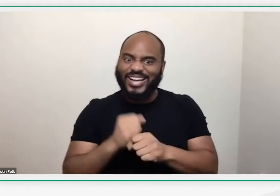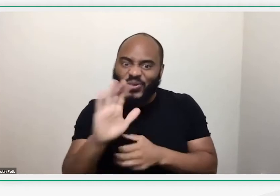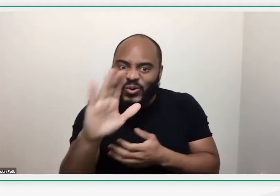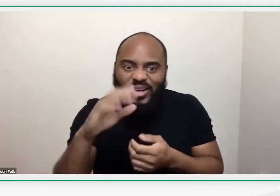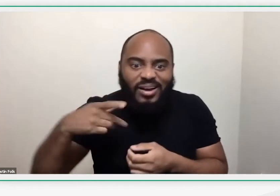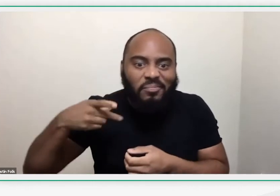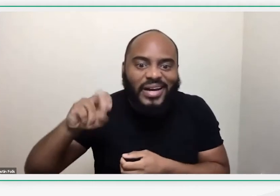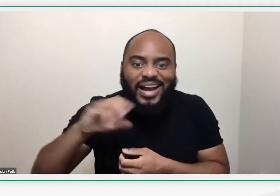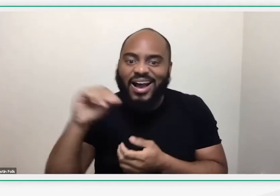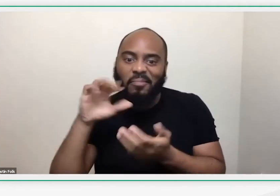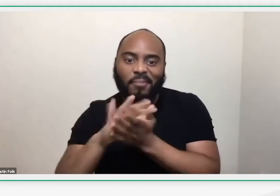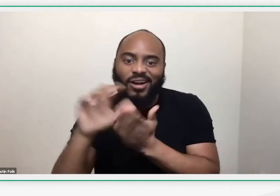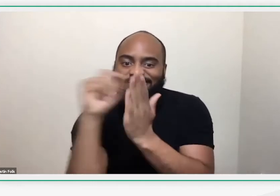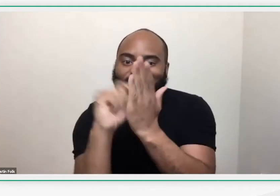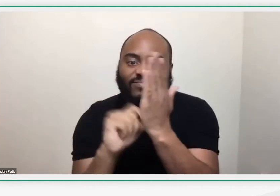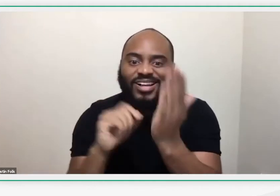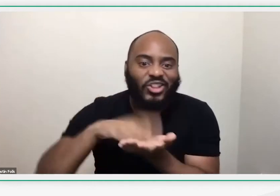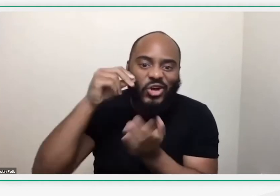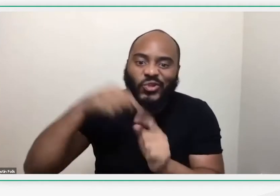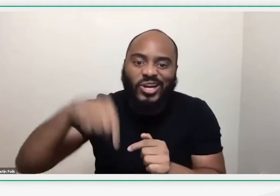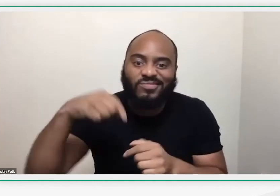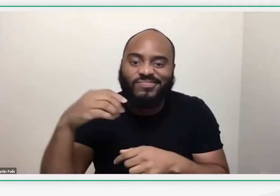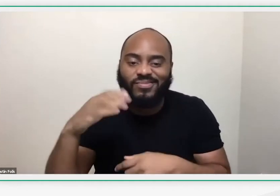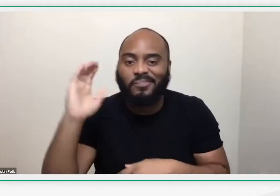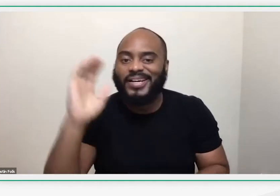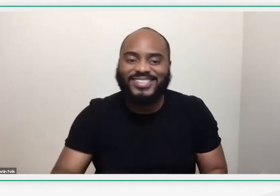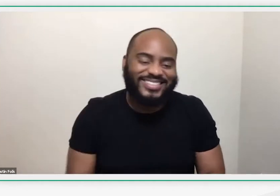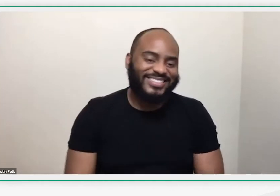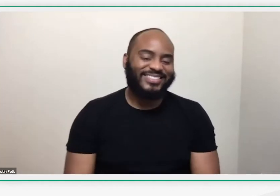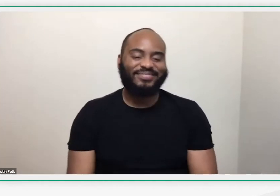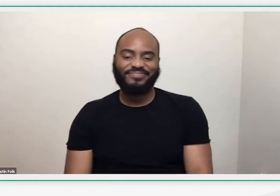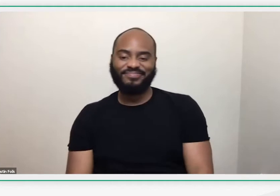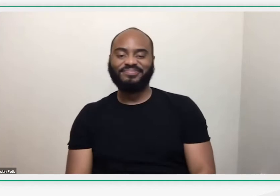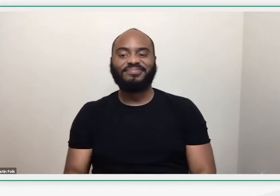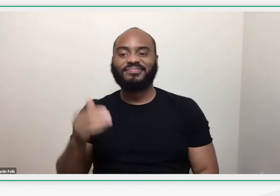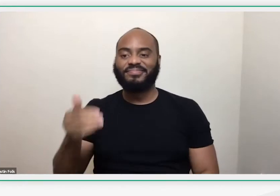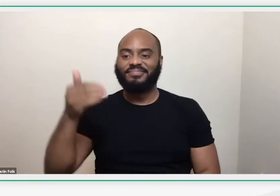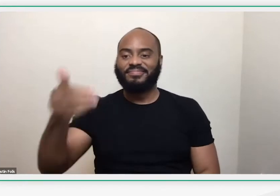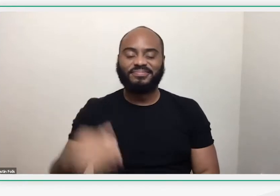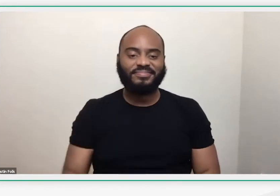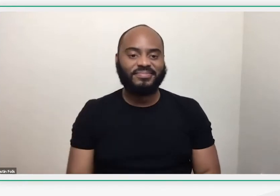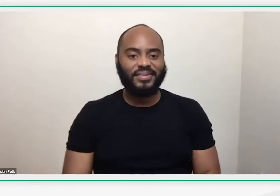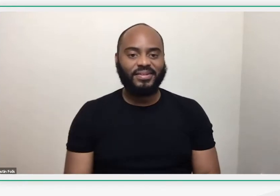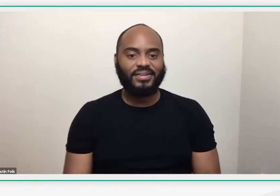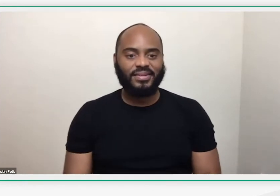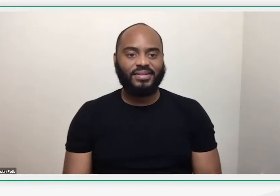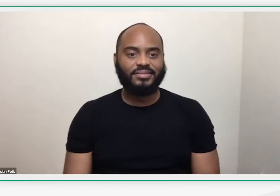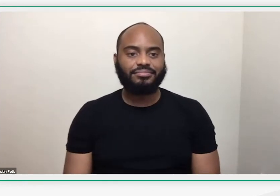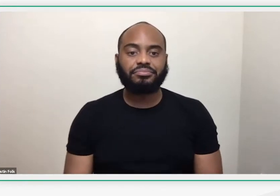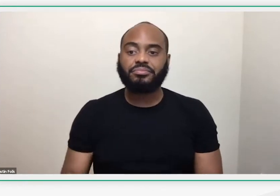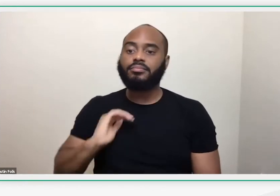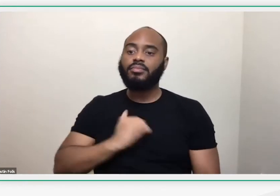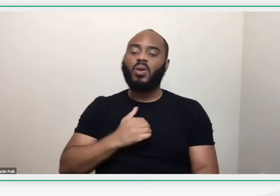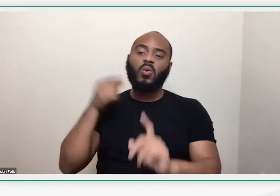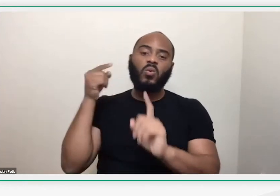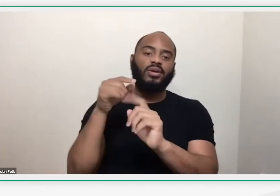tonight's topic has to do with credit and getting it fixed. So grab your notebooks ready and have your pen and pencils ready to take